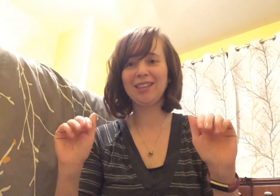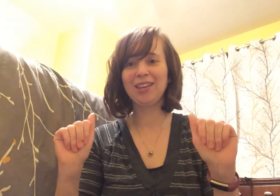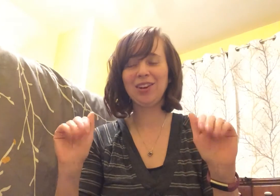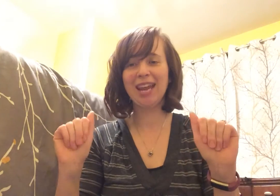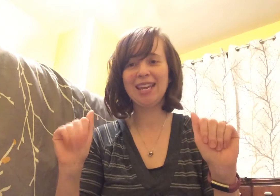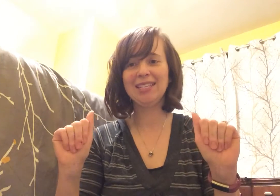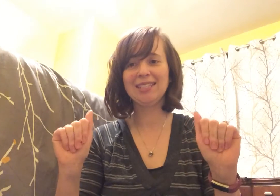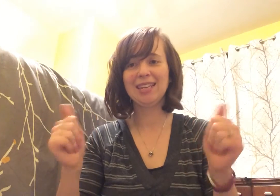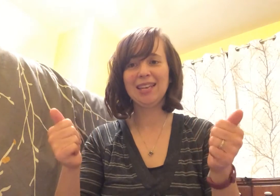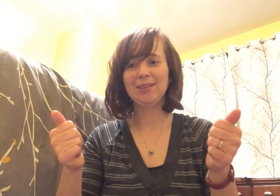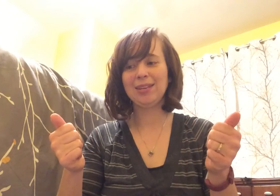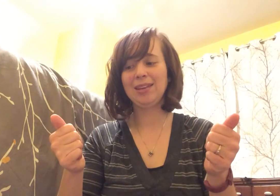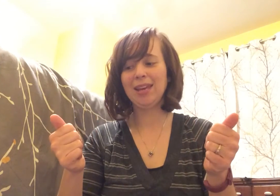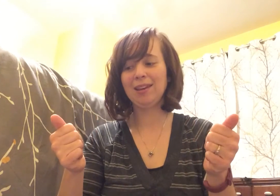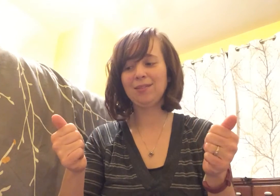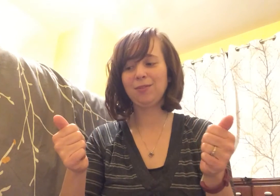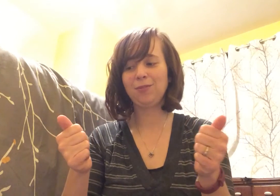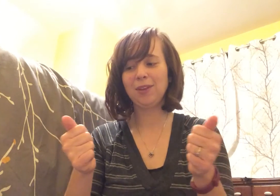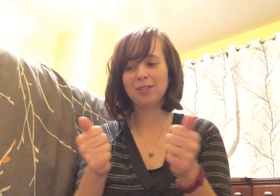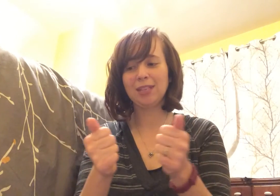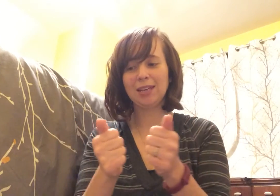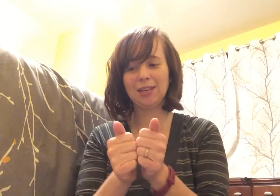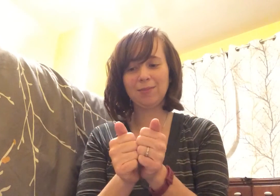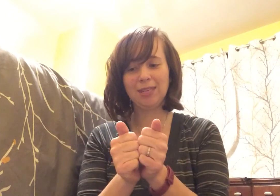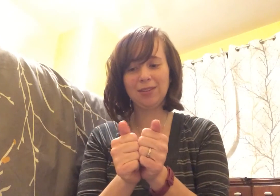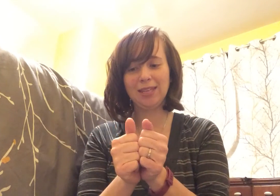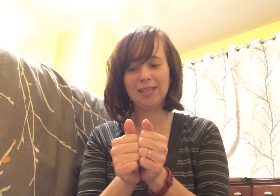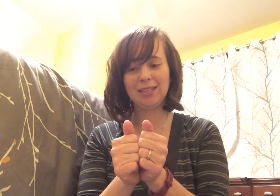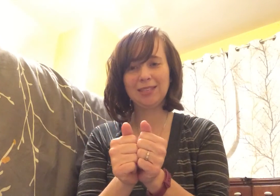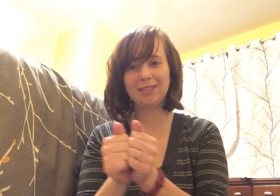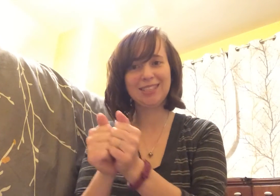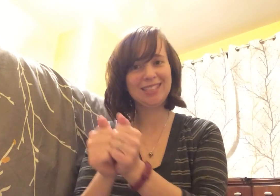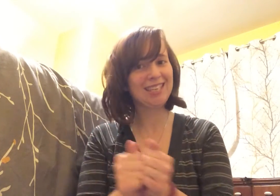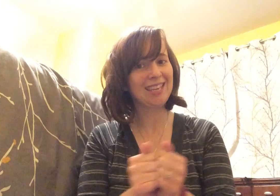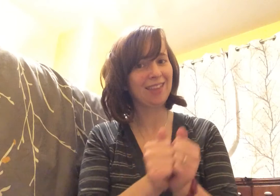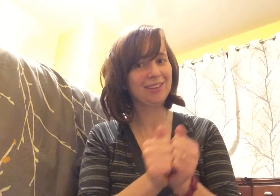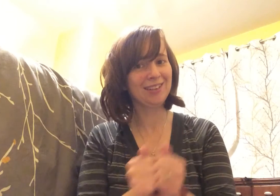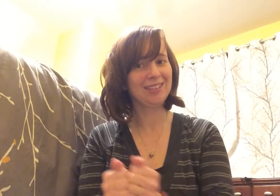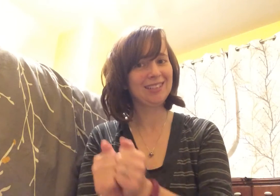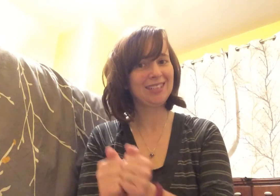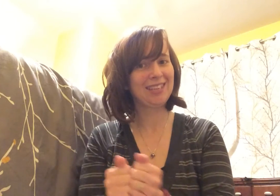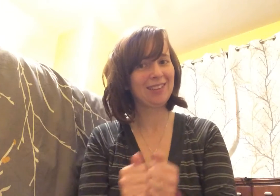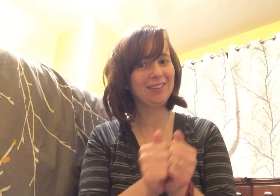letter A's, and you have the fingers kind of come together like this. So this is together.